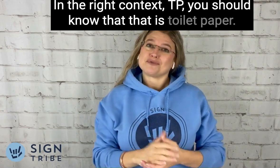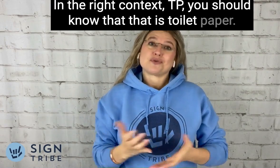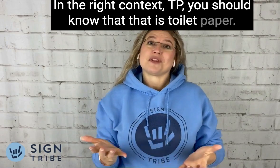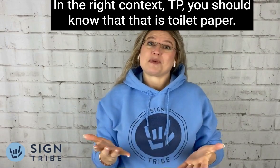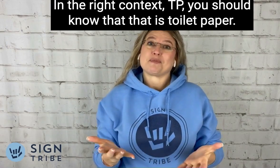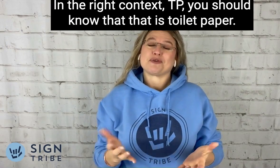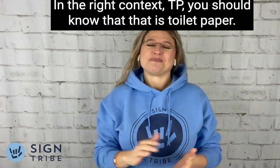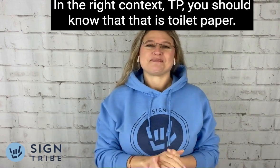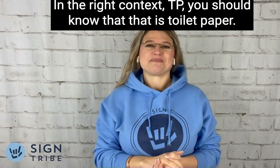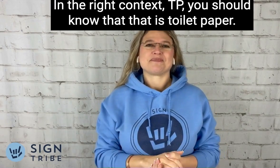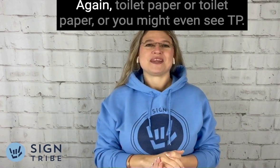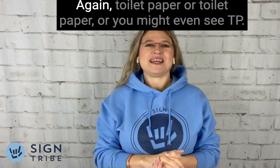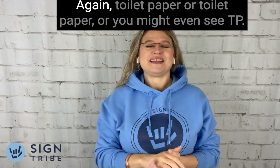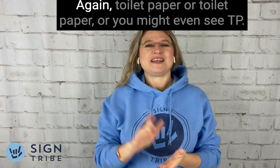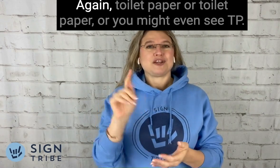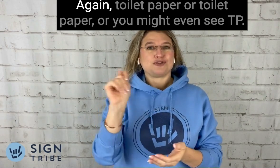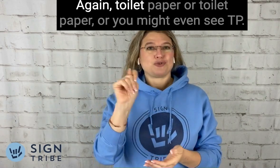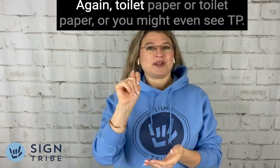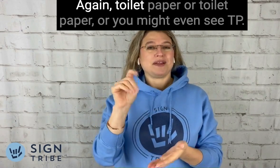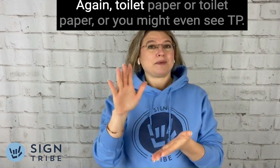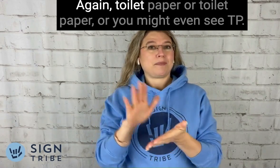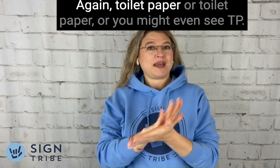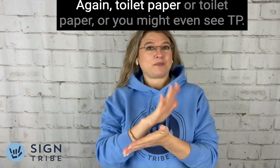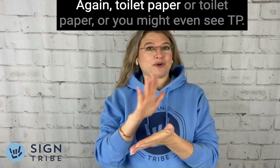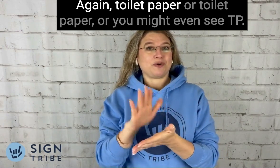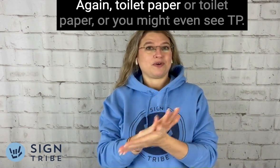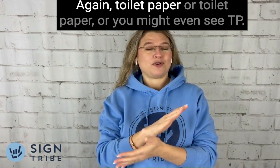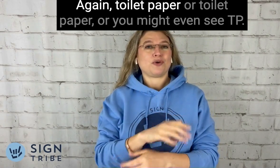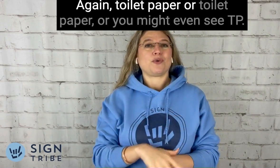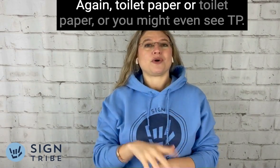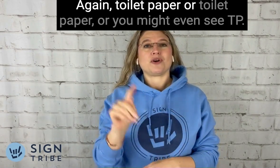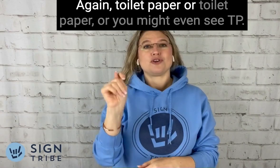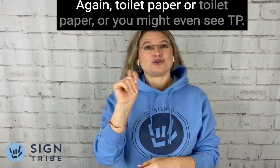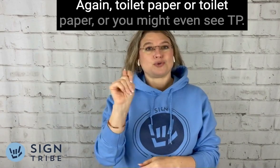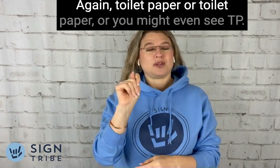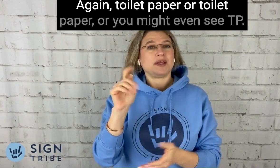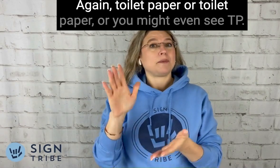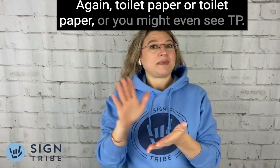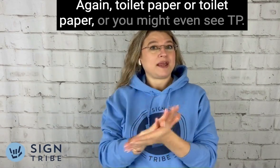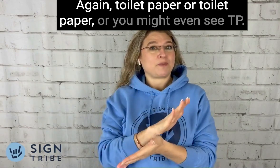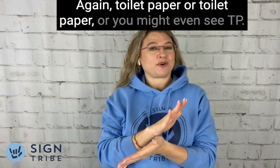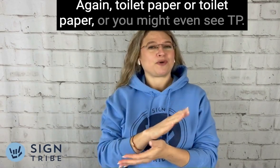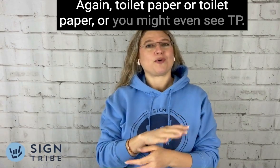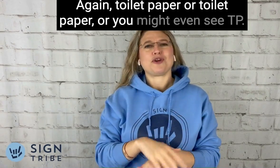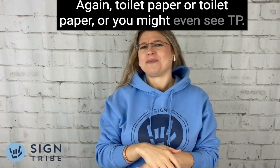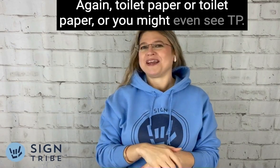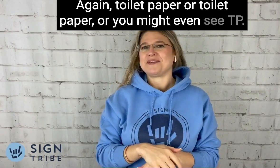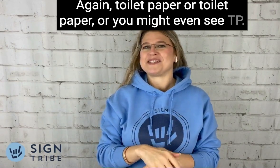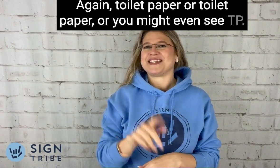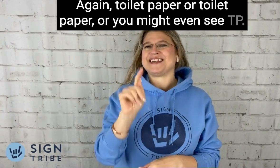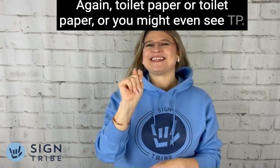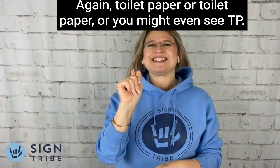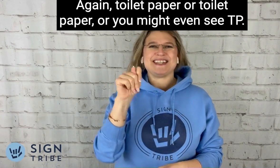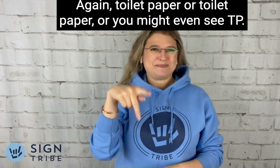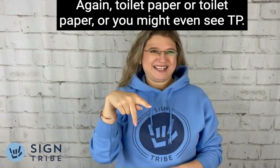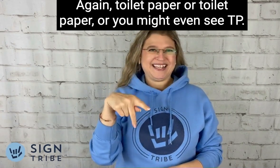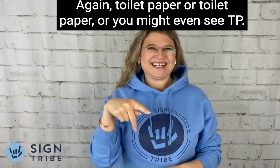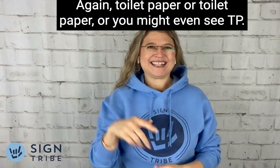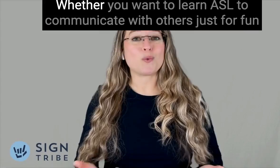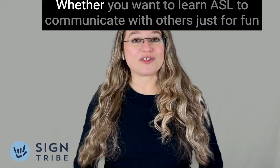toilet paper. Again, toilet paper, or you might even see TP. Whether you